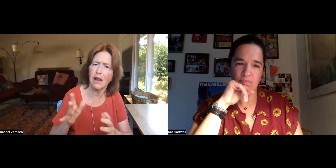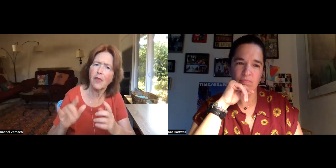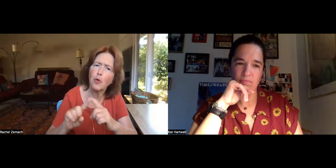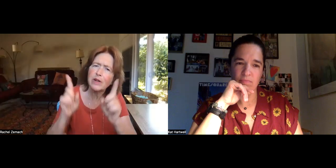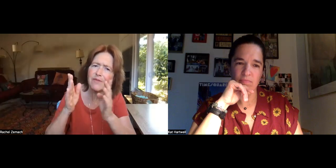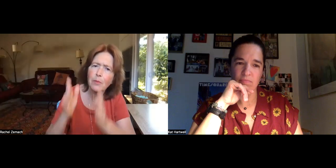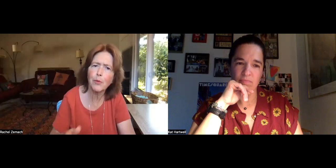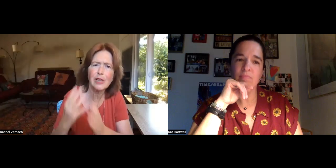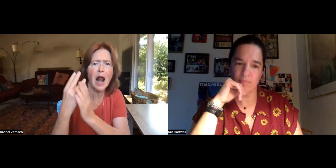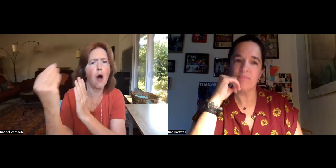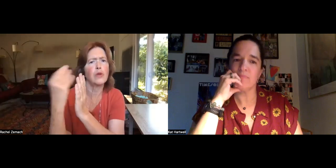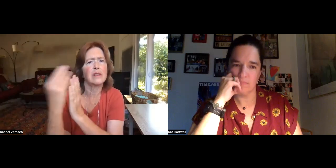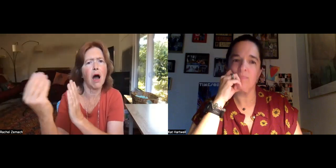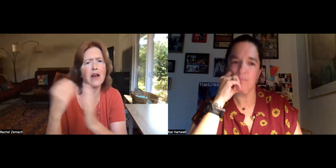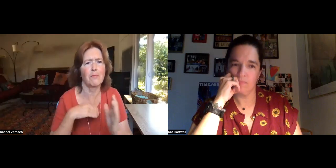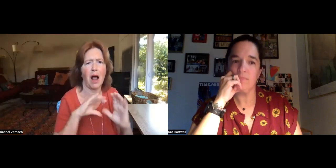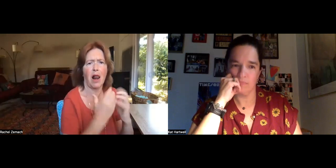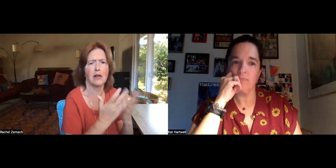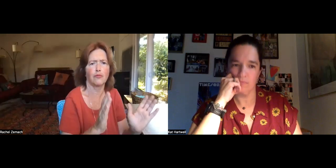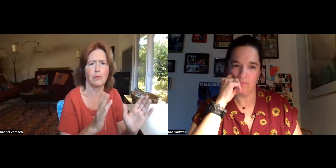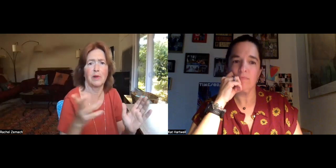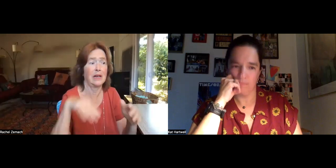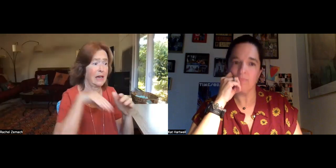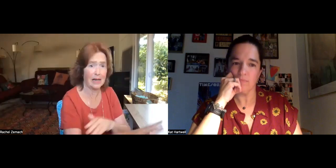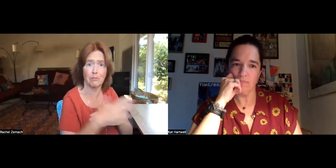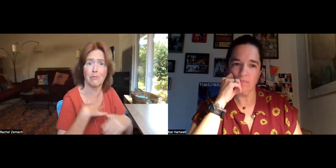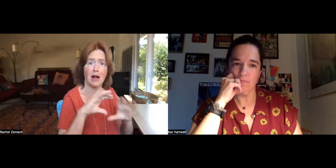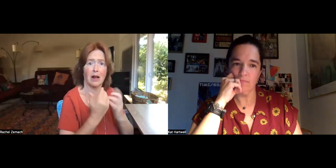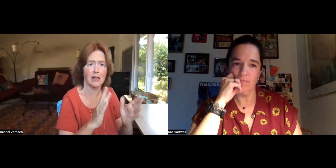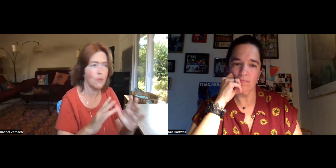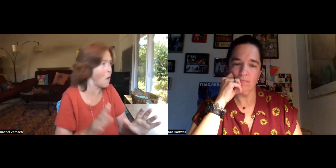like they were different person outside of my classroom, in my classroom.